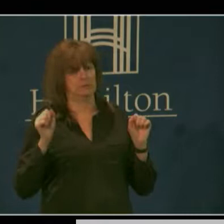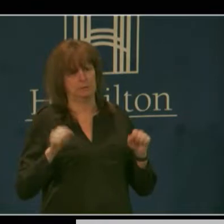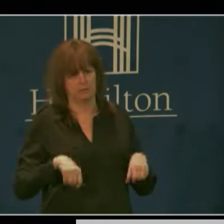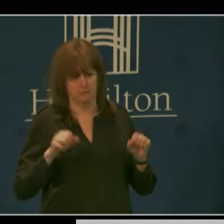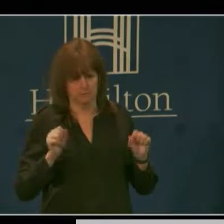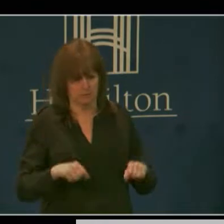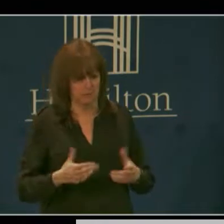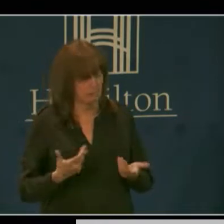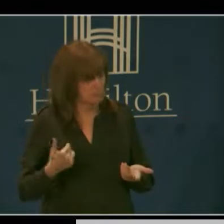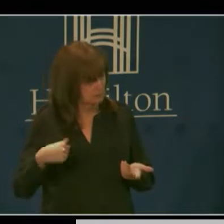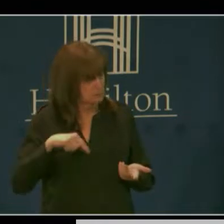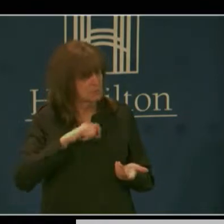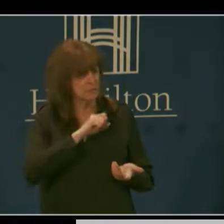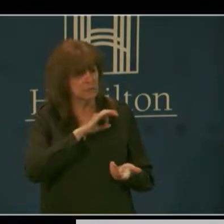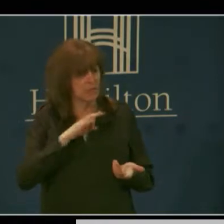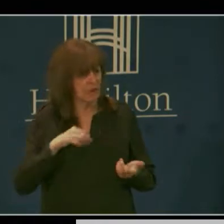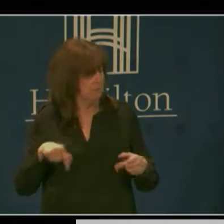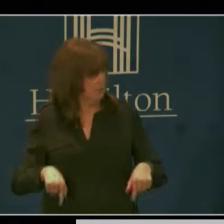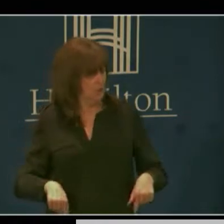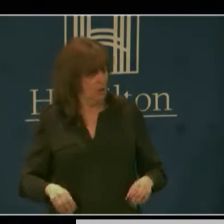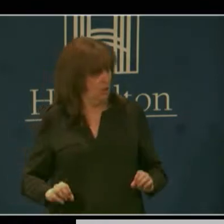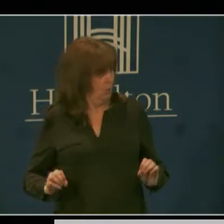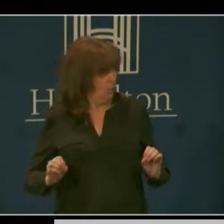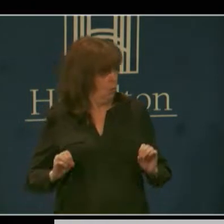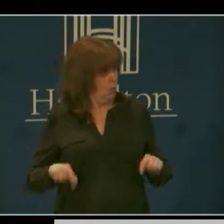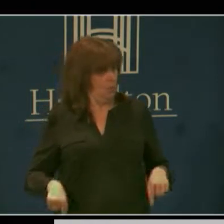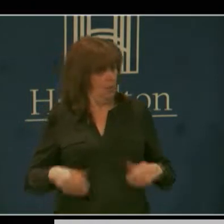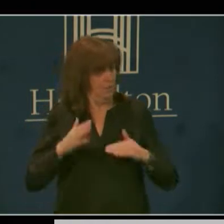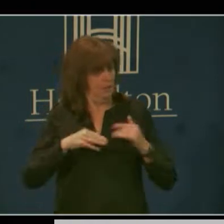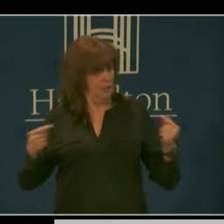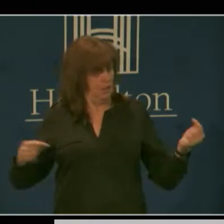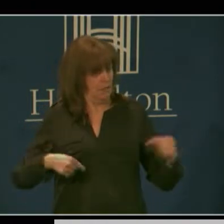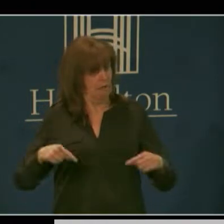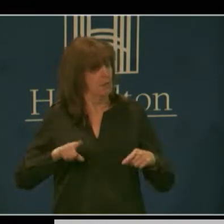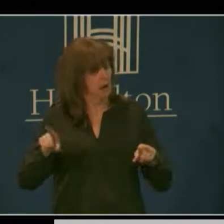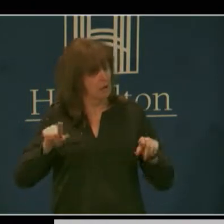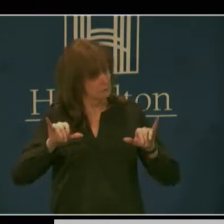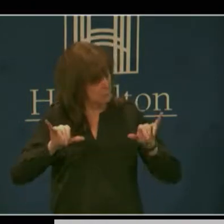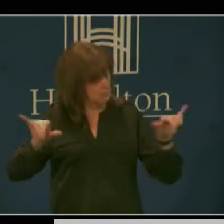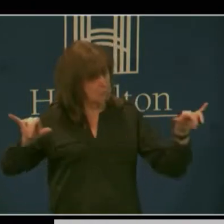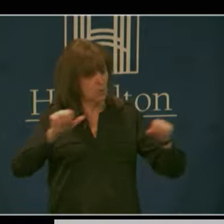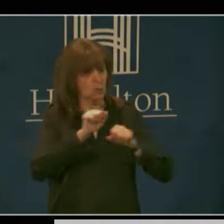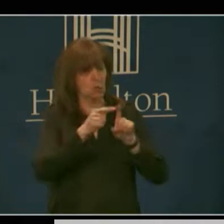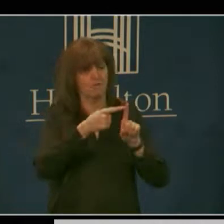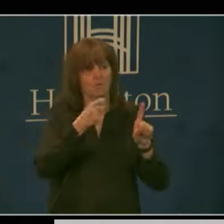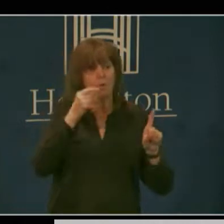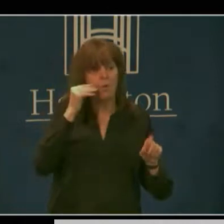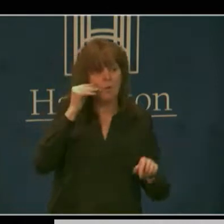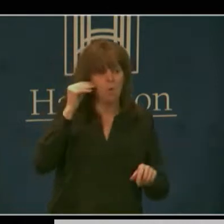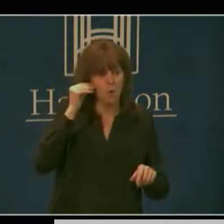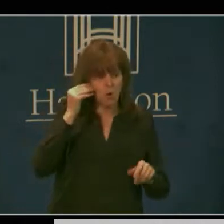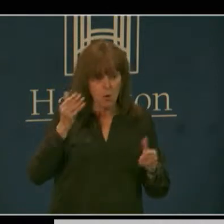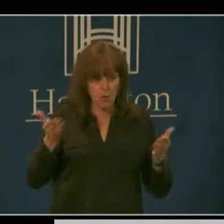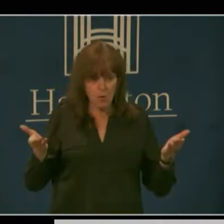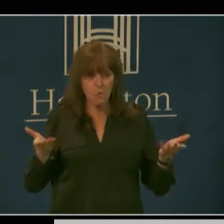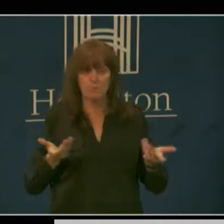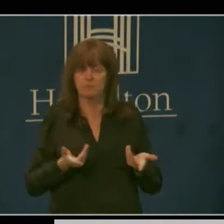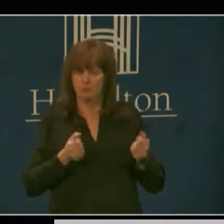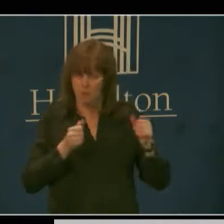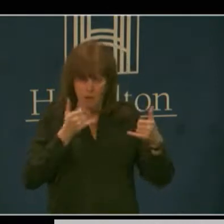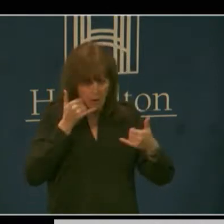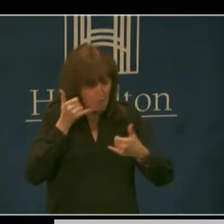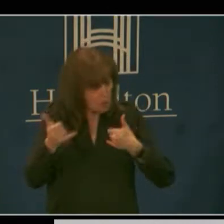most of our staff are either working from home, they've got arrangements set up where all the calls that are coming in to the normal numbers can